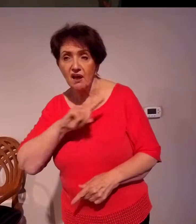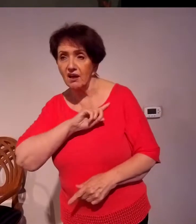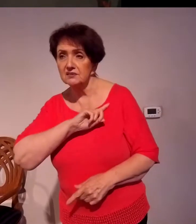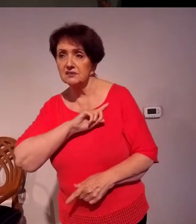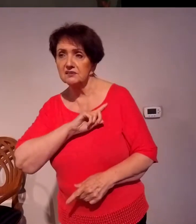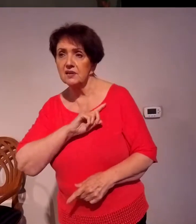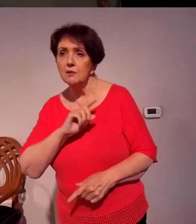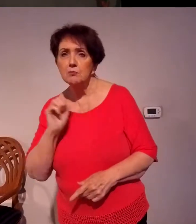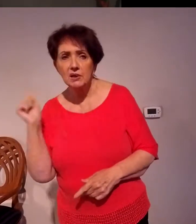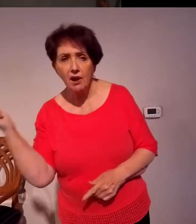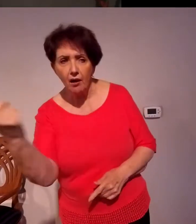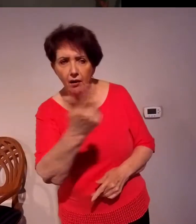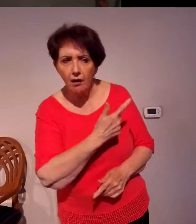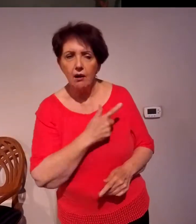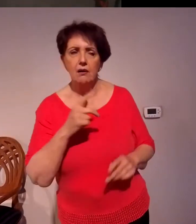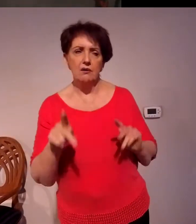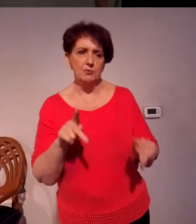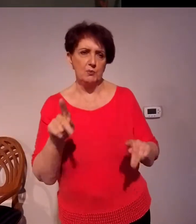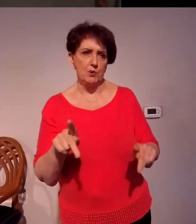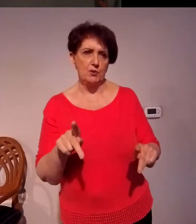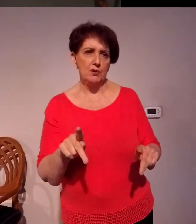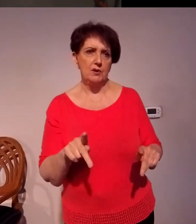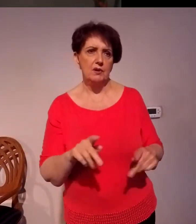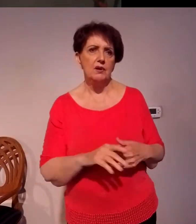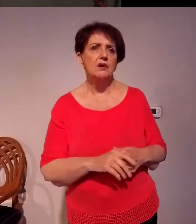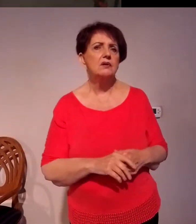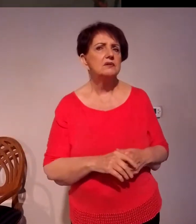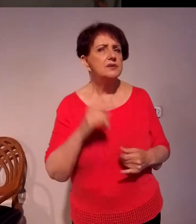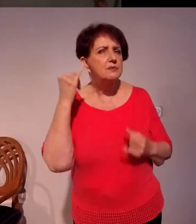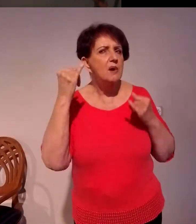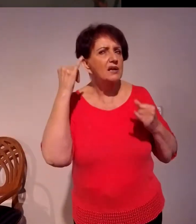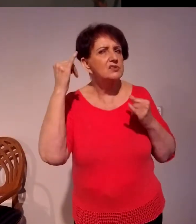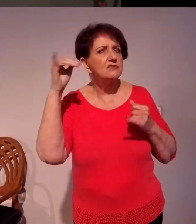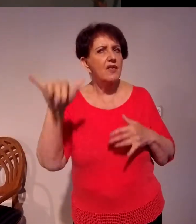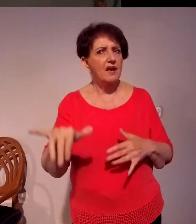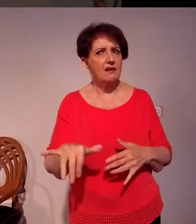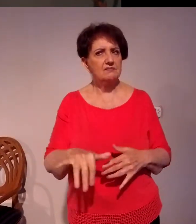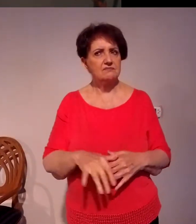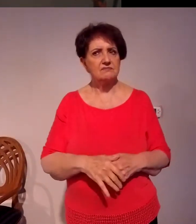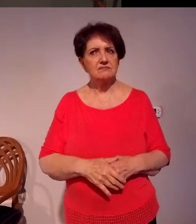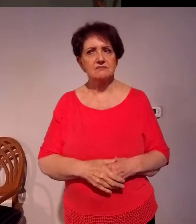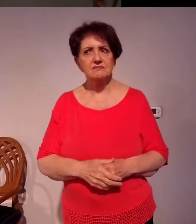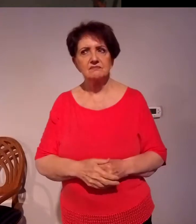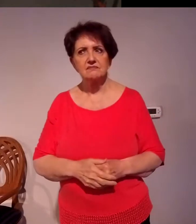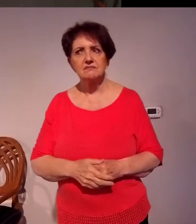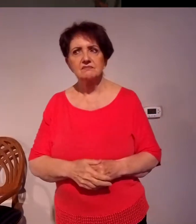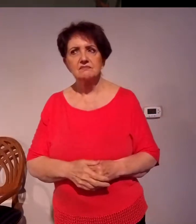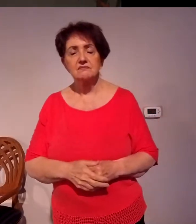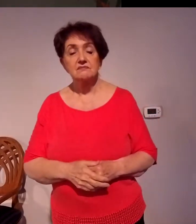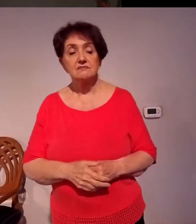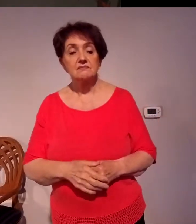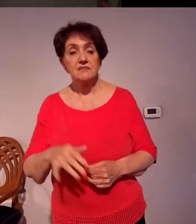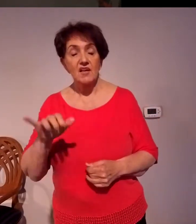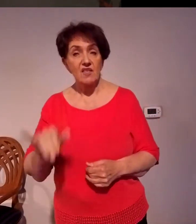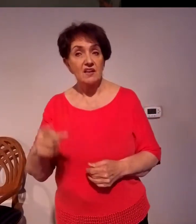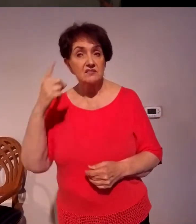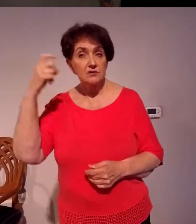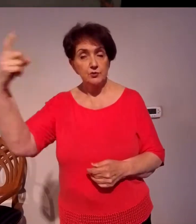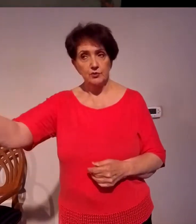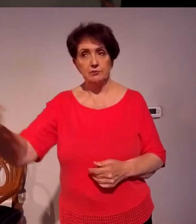but everybody. What if we imagined that? And you see, that is our